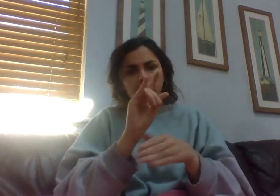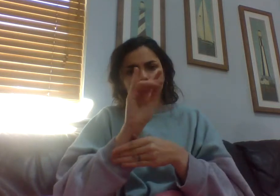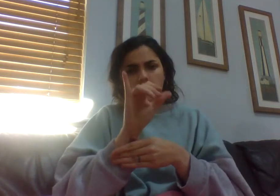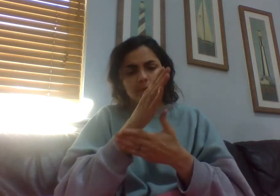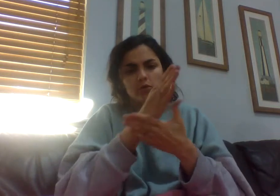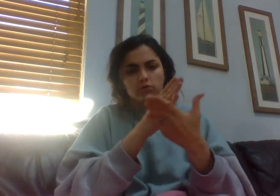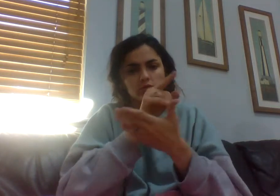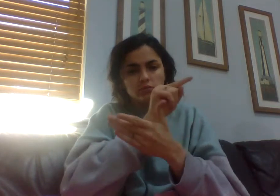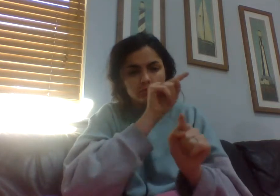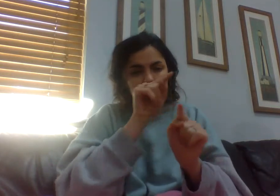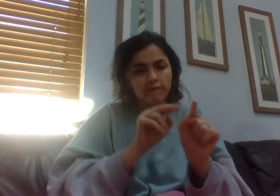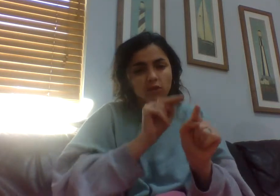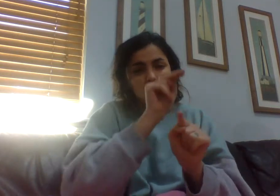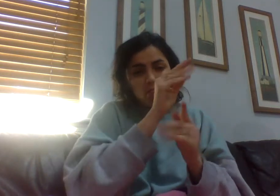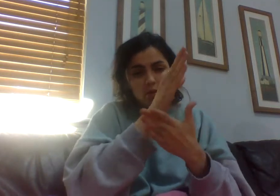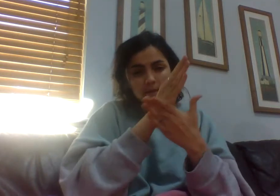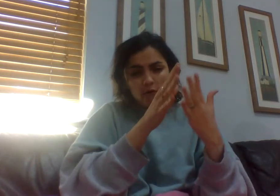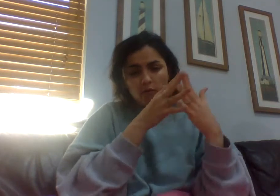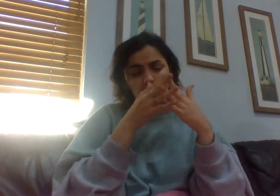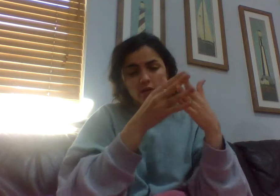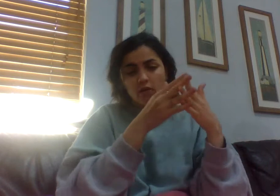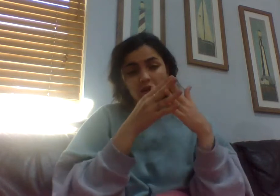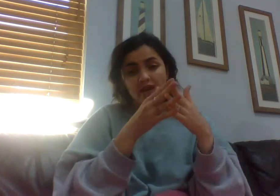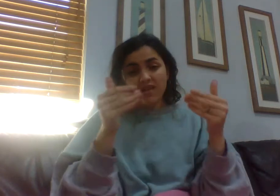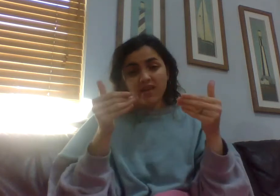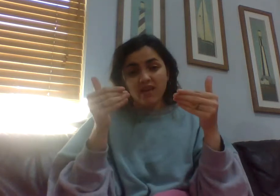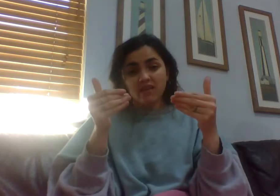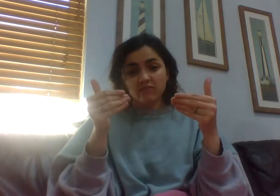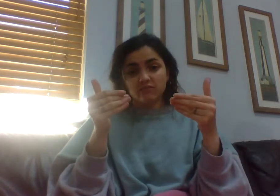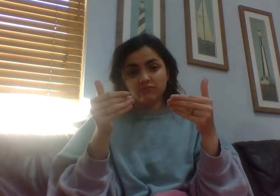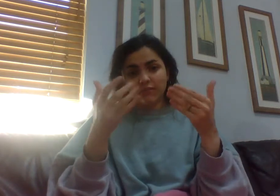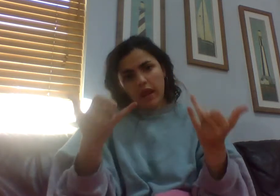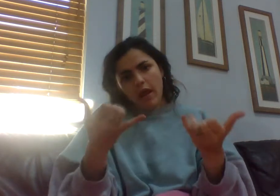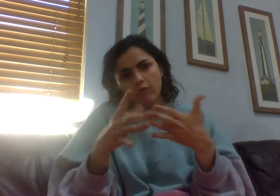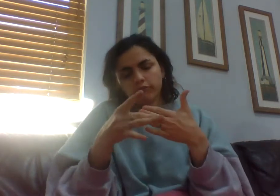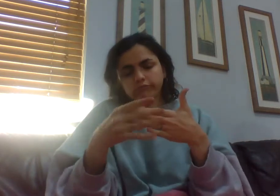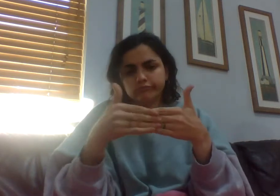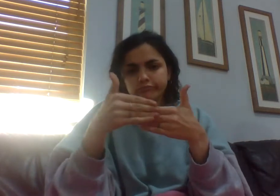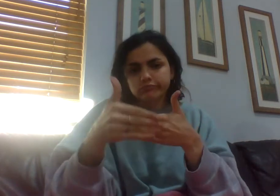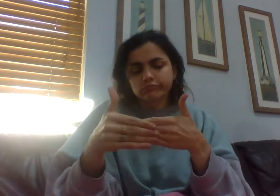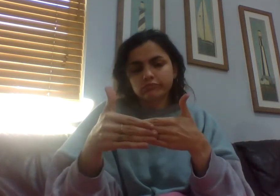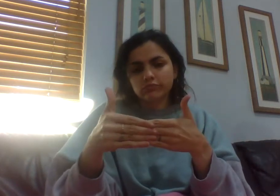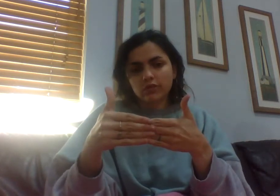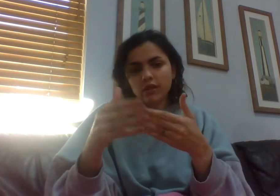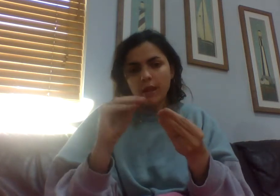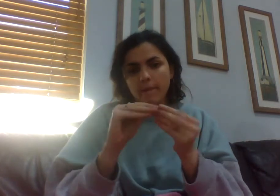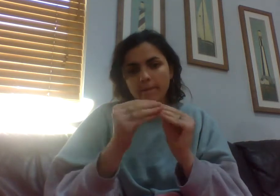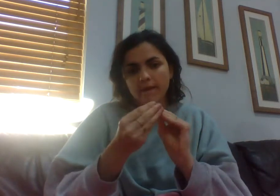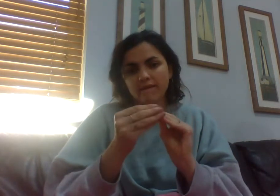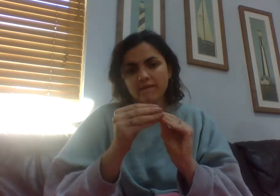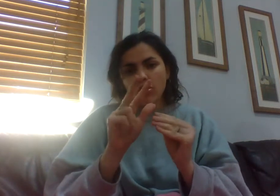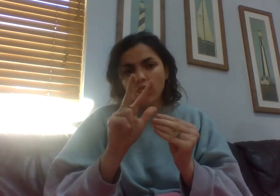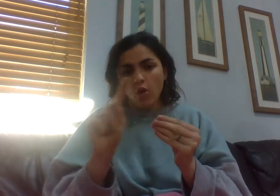our next panel, number 31, which is very kind of Mondrian-esque. And